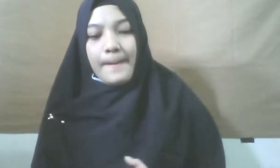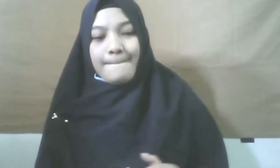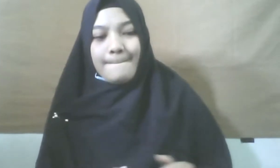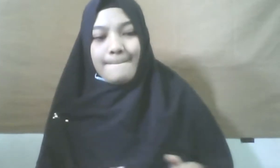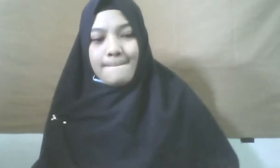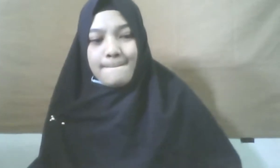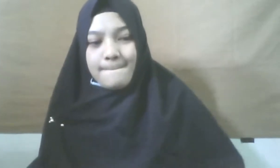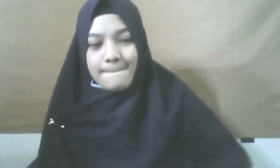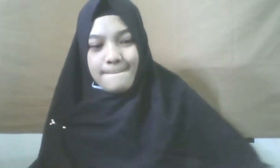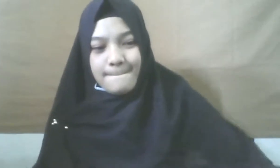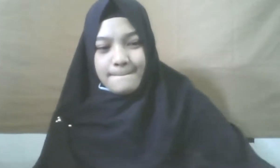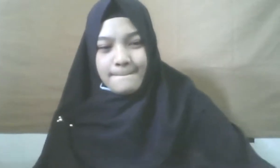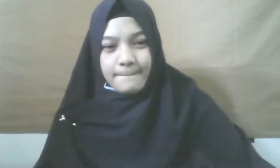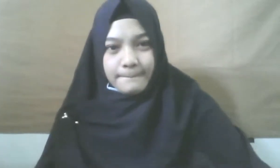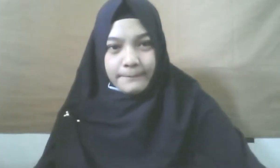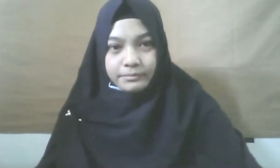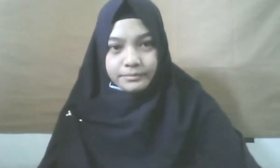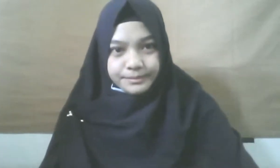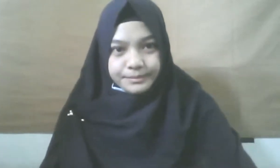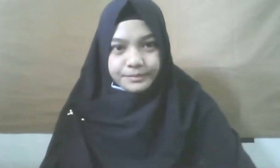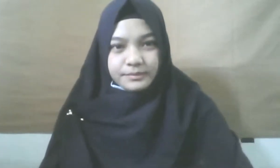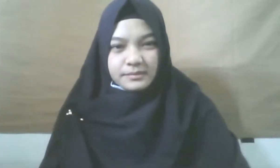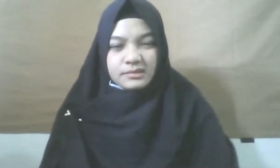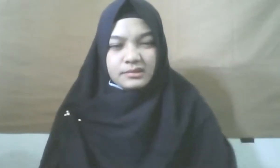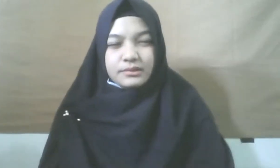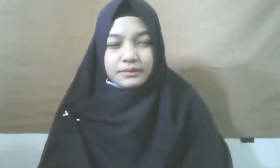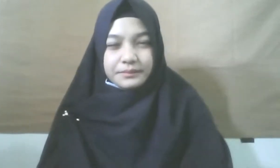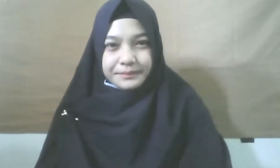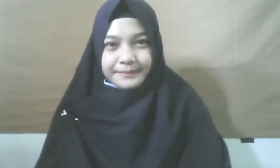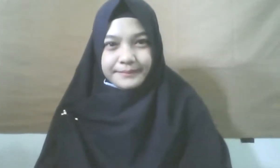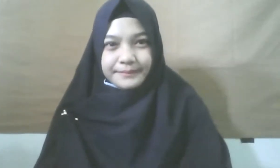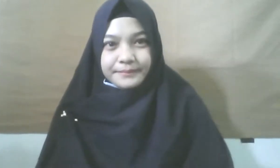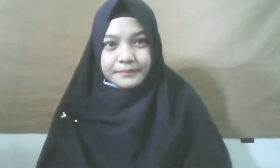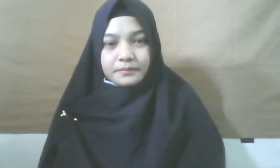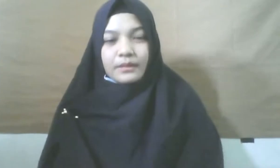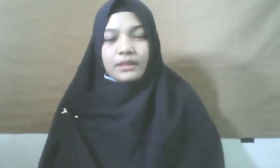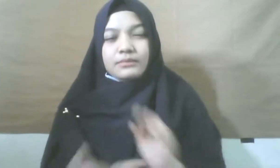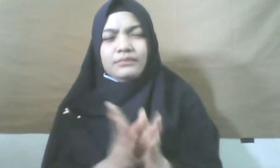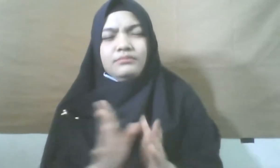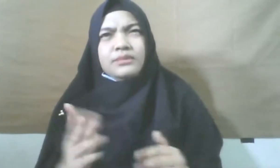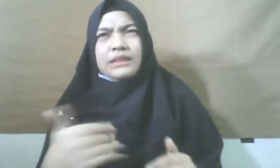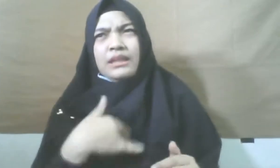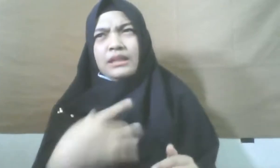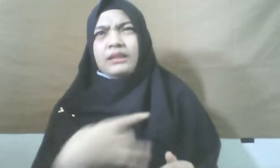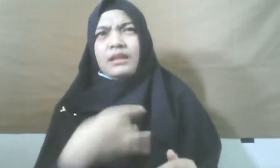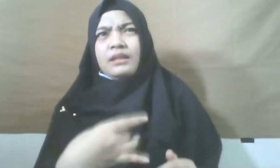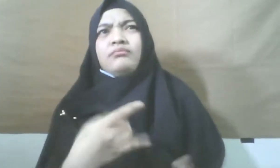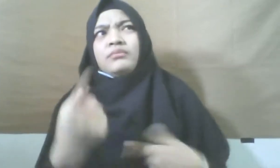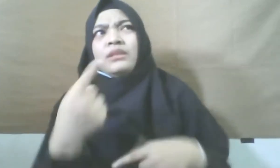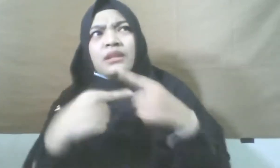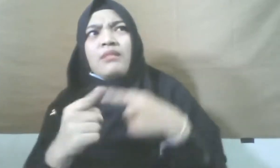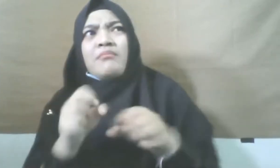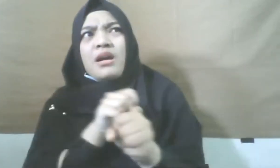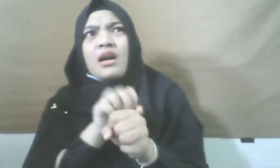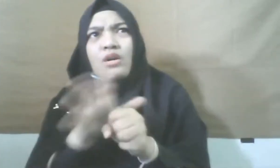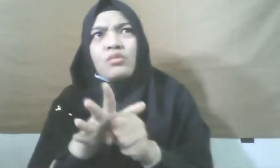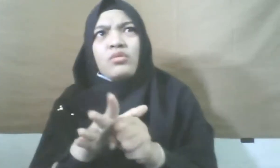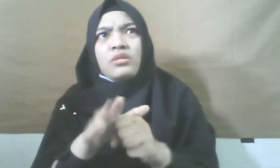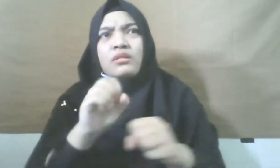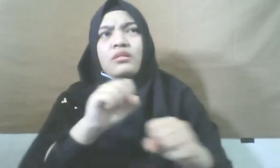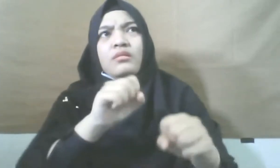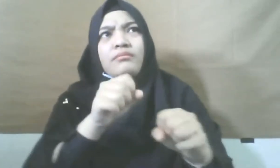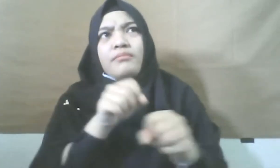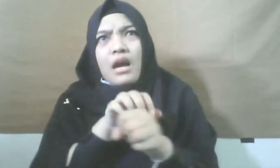know if there's been any specific focus on the effects of COVID-19 in West Papua with the challenges